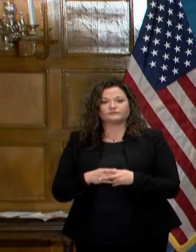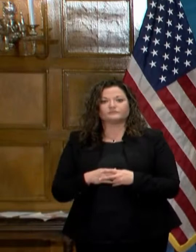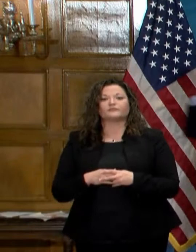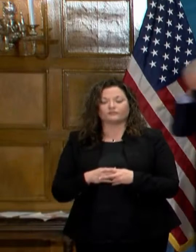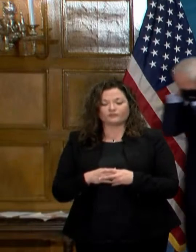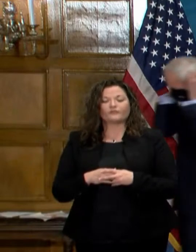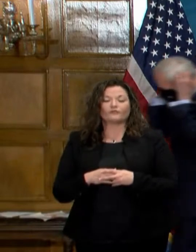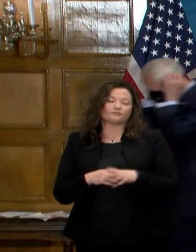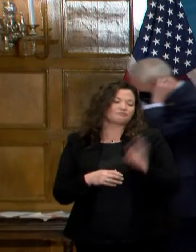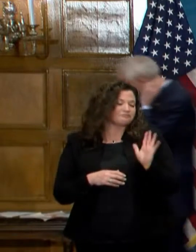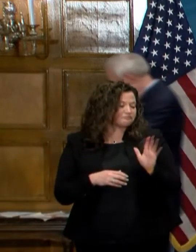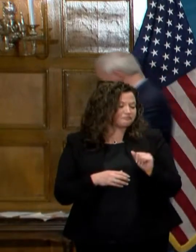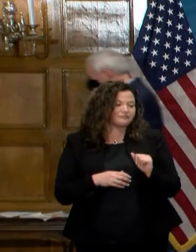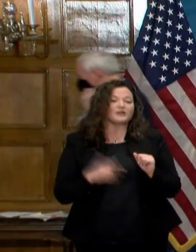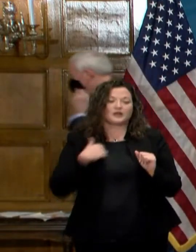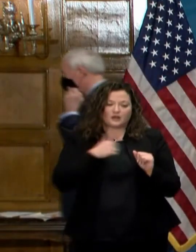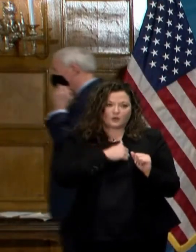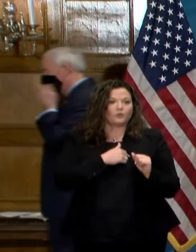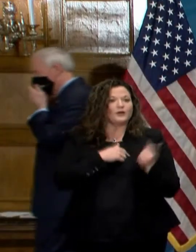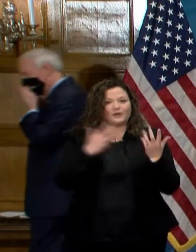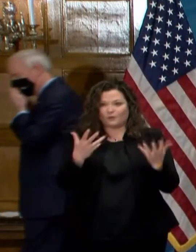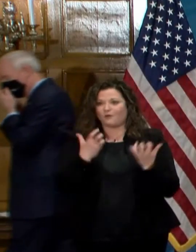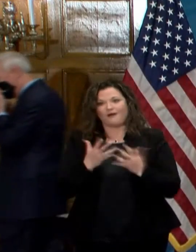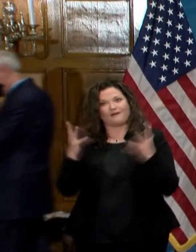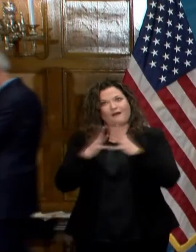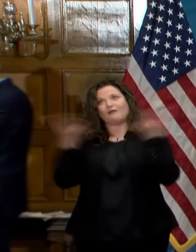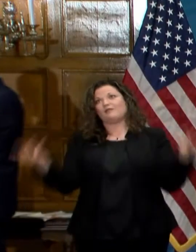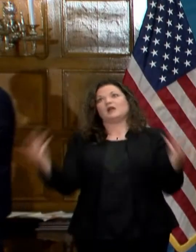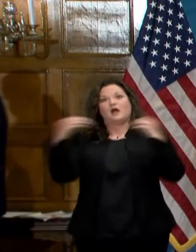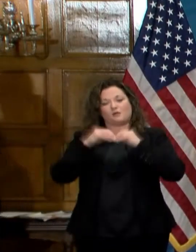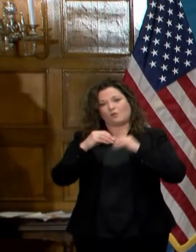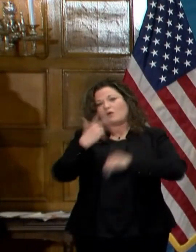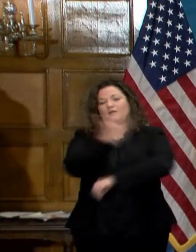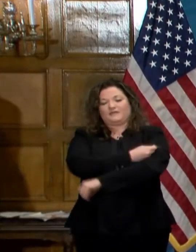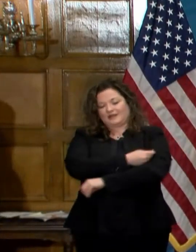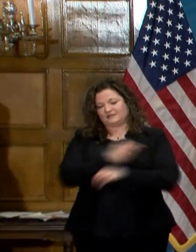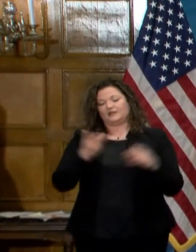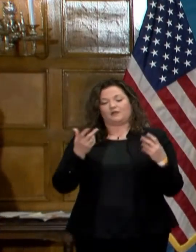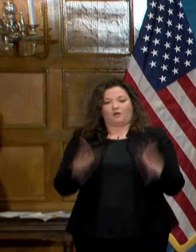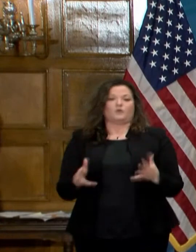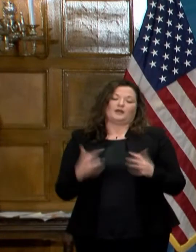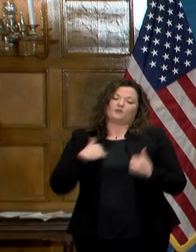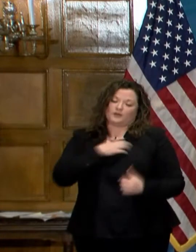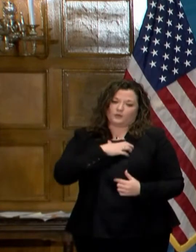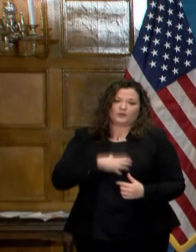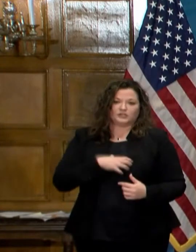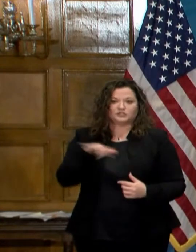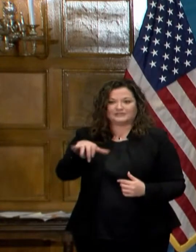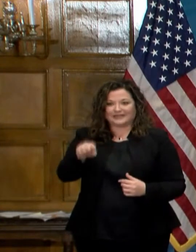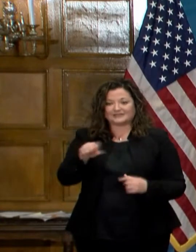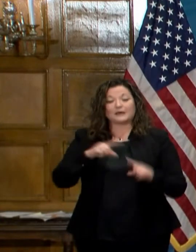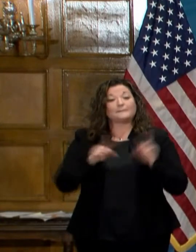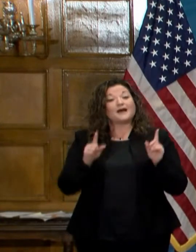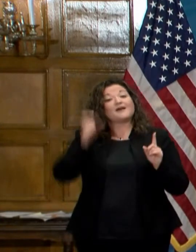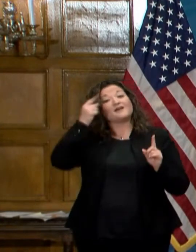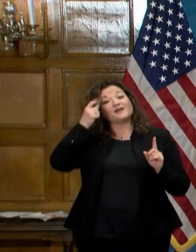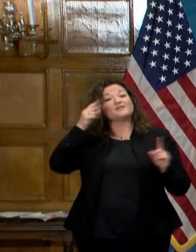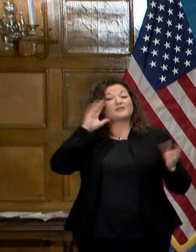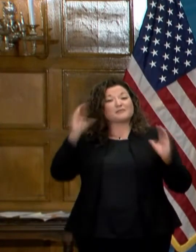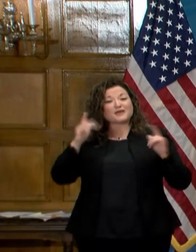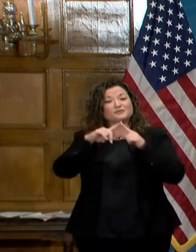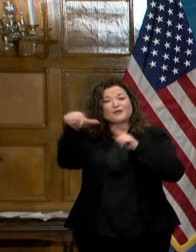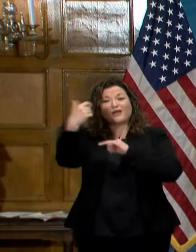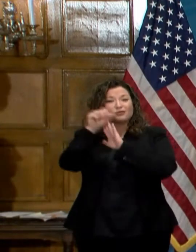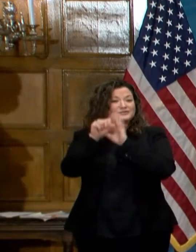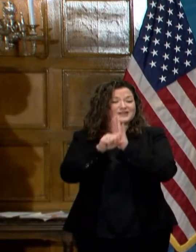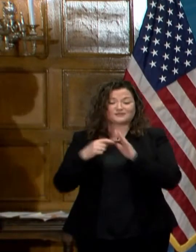So, no, I mean, we would like to have a lot more vaccine into arms at this point. But if you look at us in comparison to other states, we're all in the